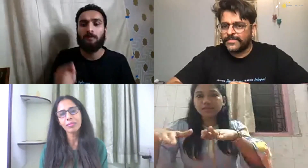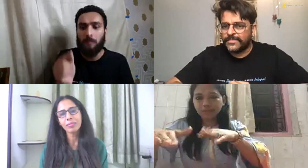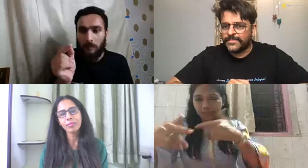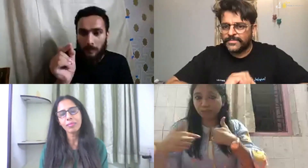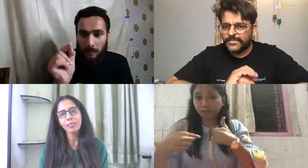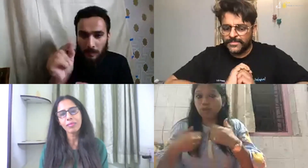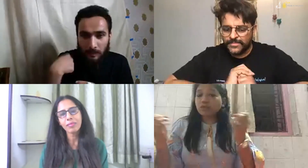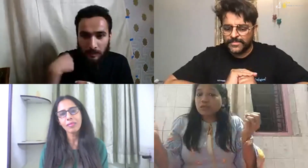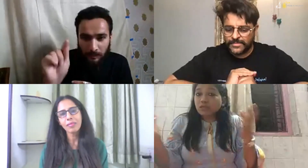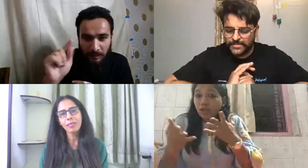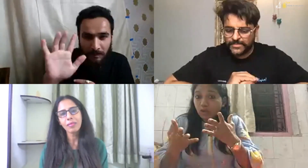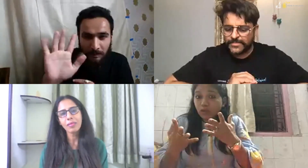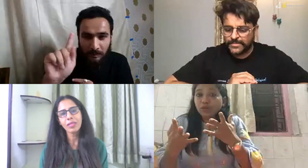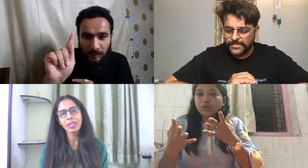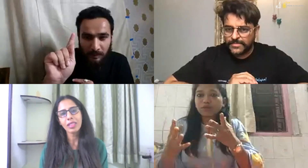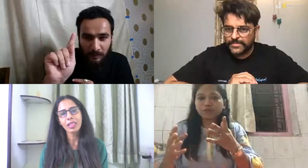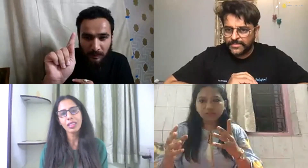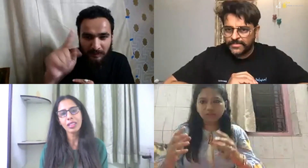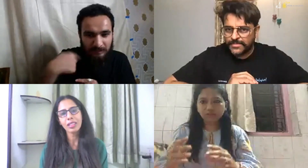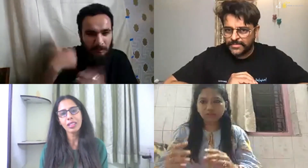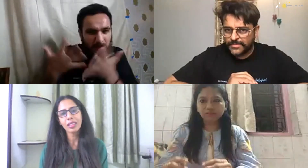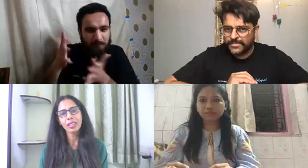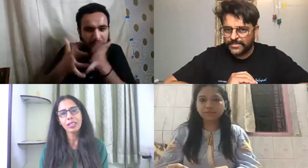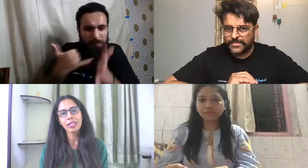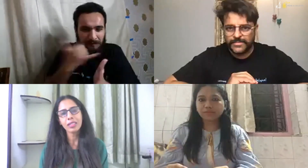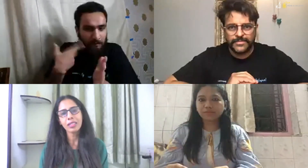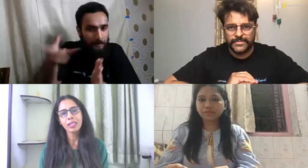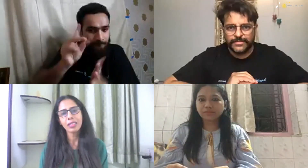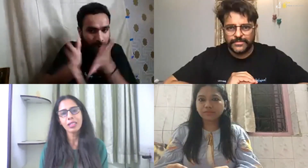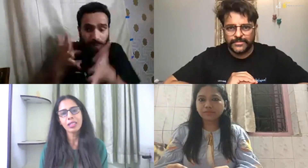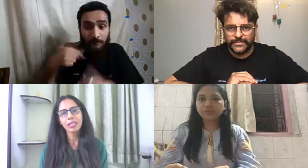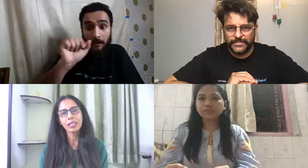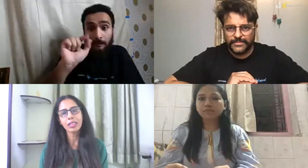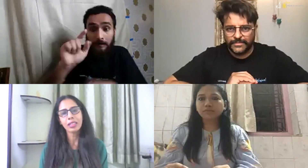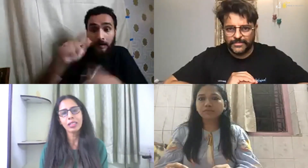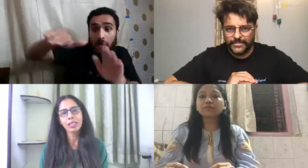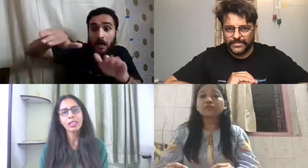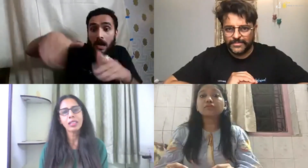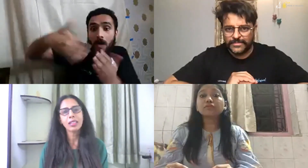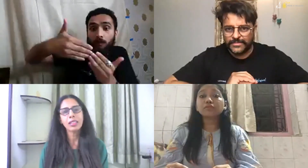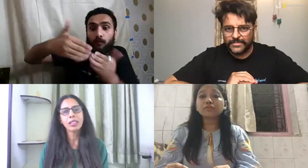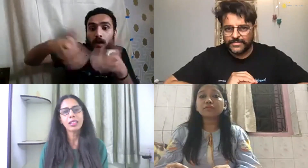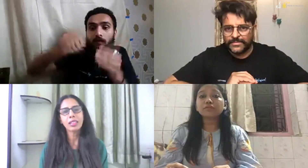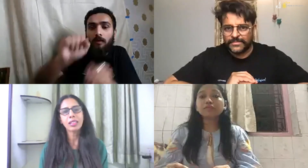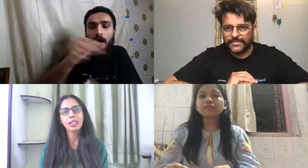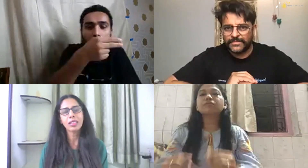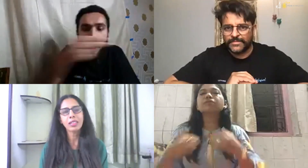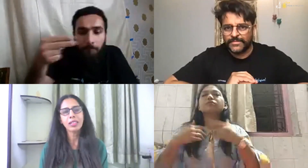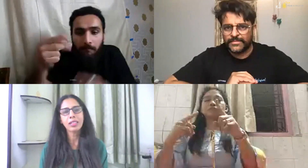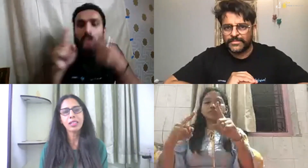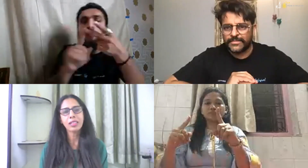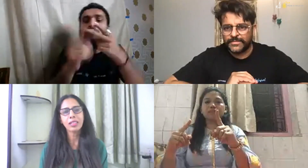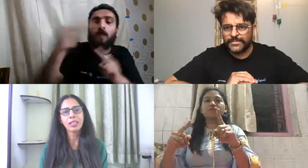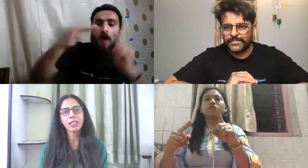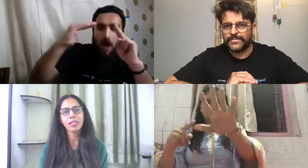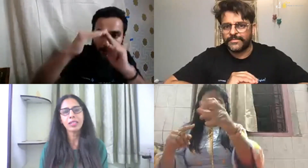So I I do a tailoring work. Okay, sorry, can you repeat it? Can you